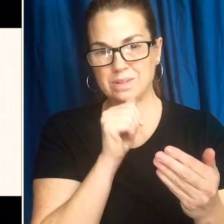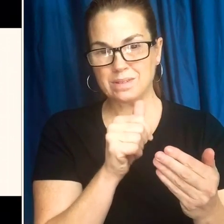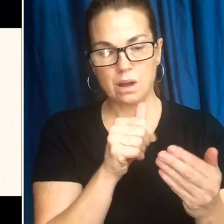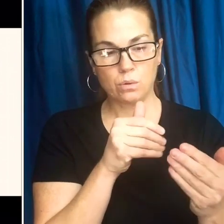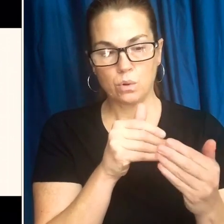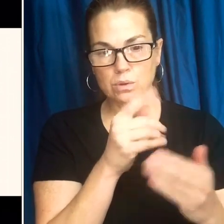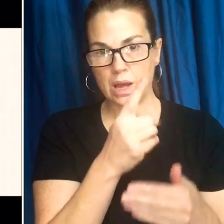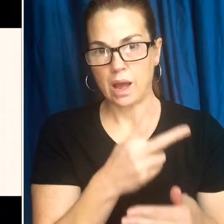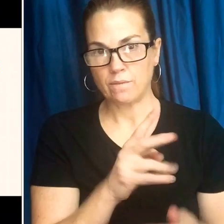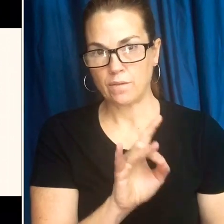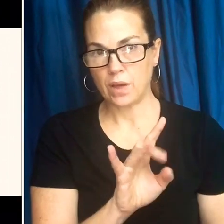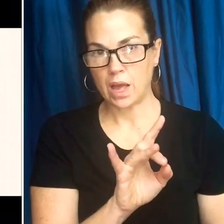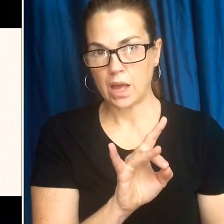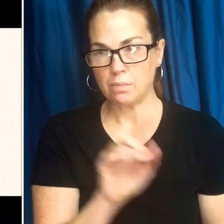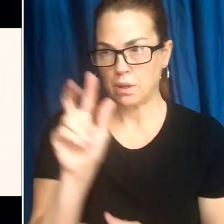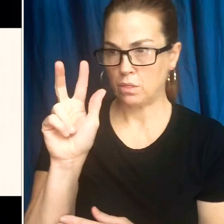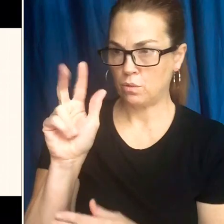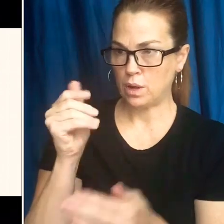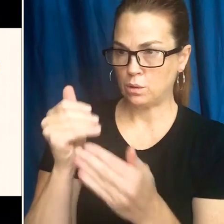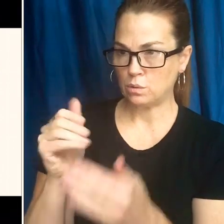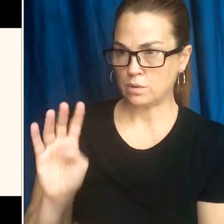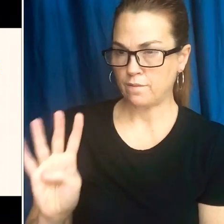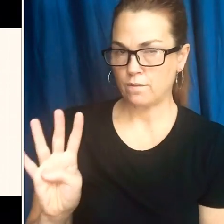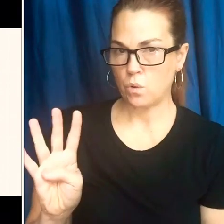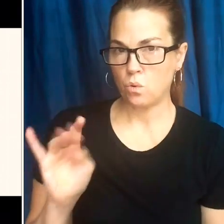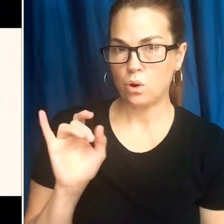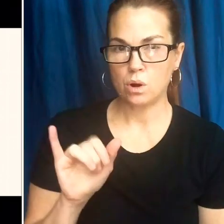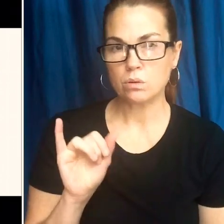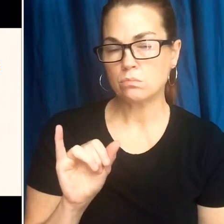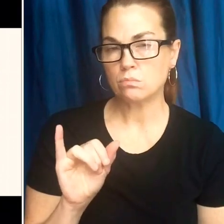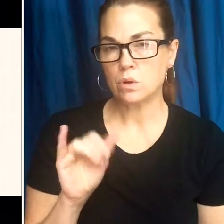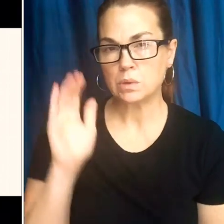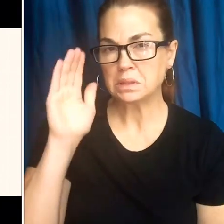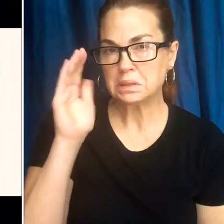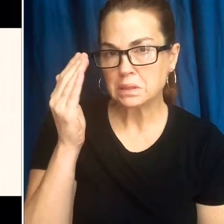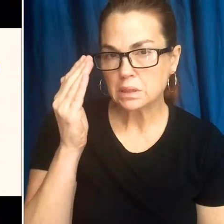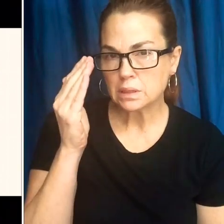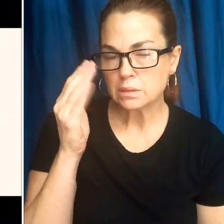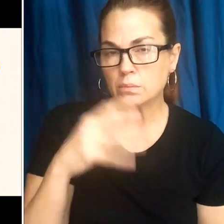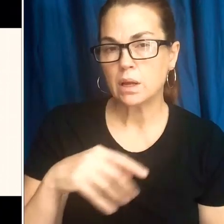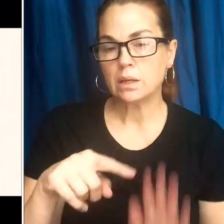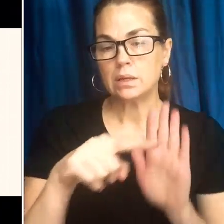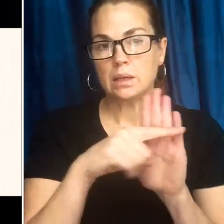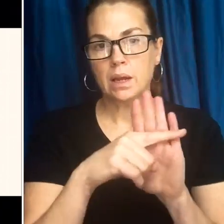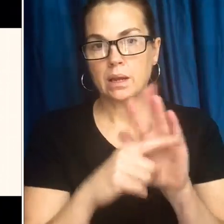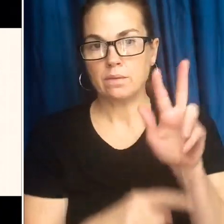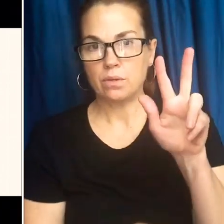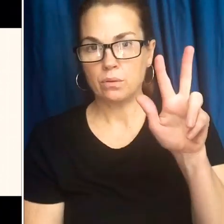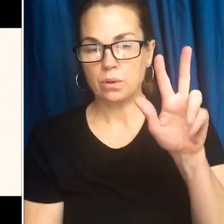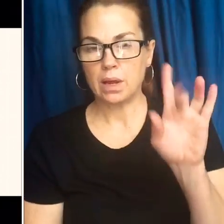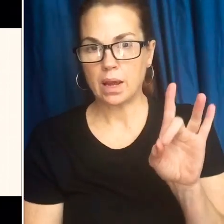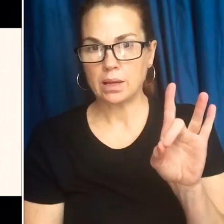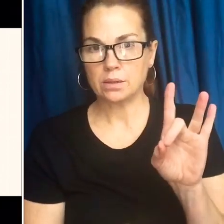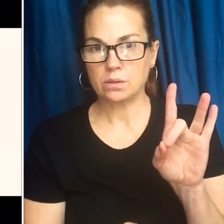-3/8 would be less negative than -3/4. And if -3/8 is